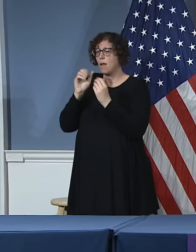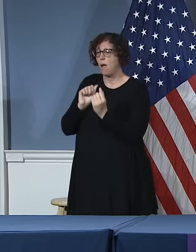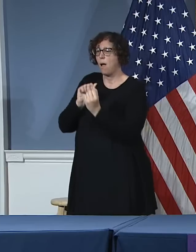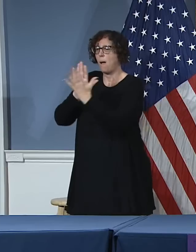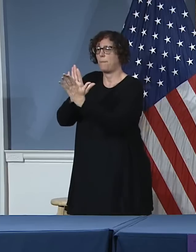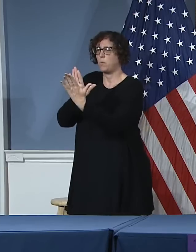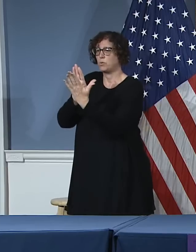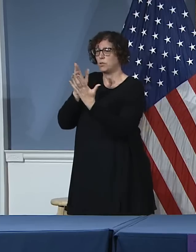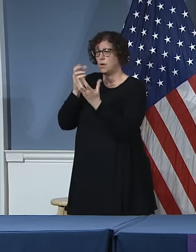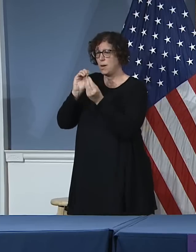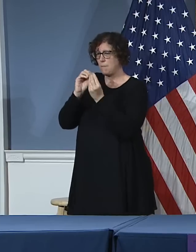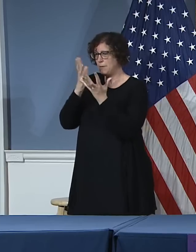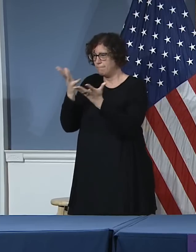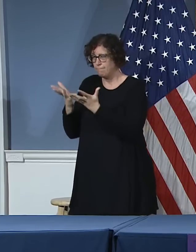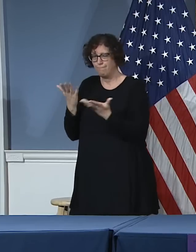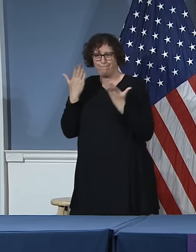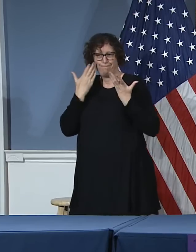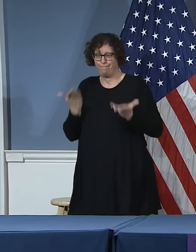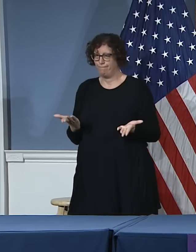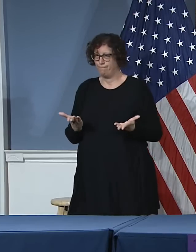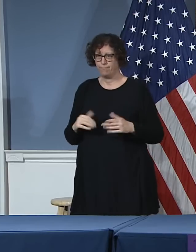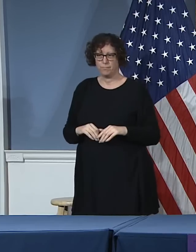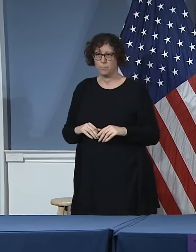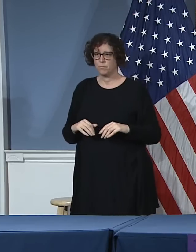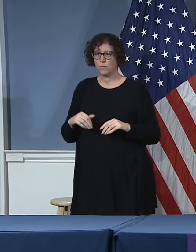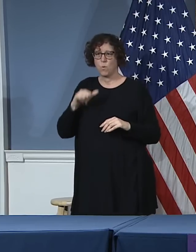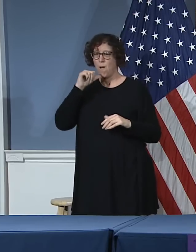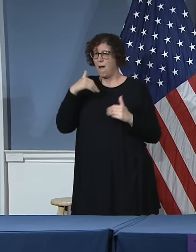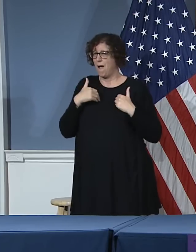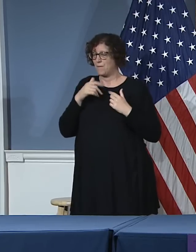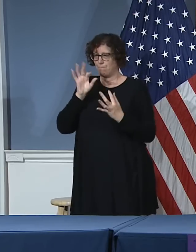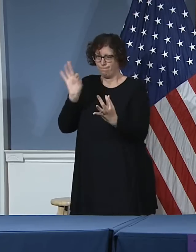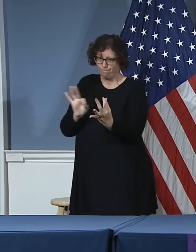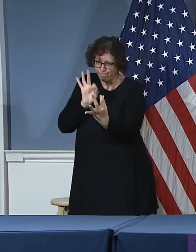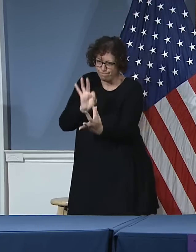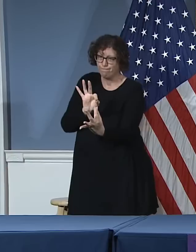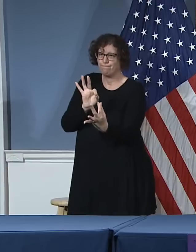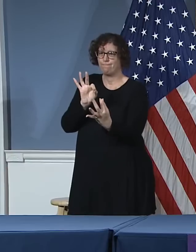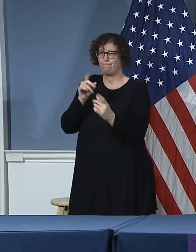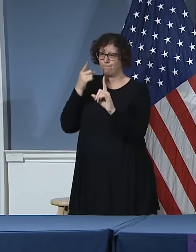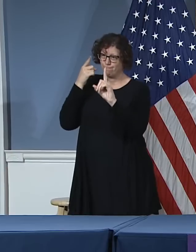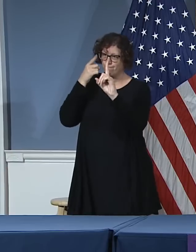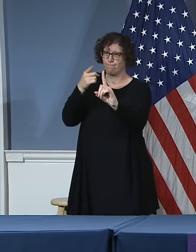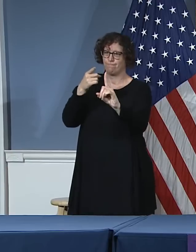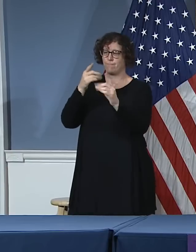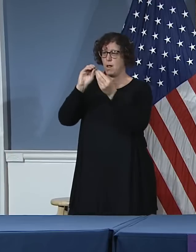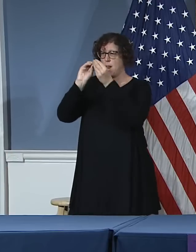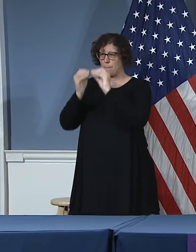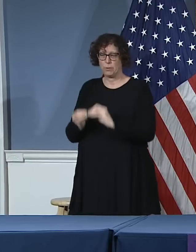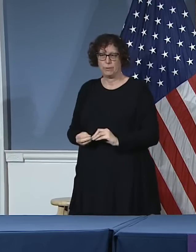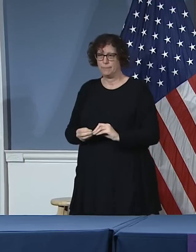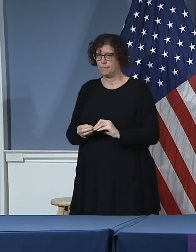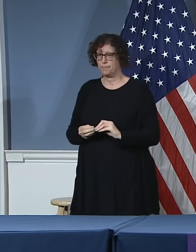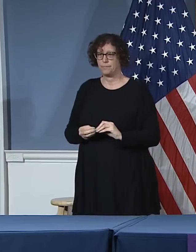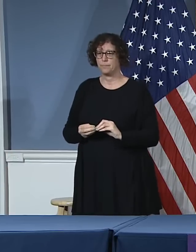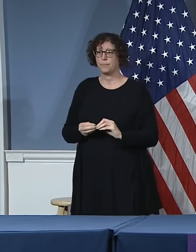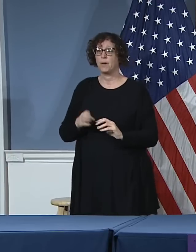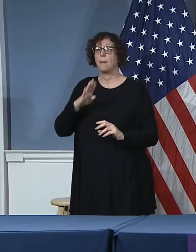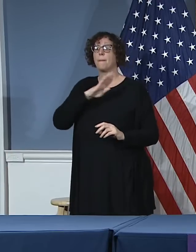out. There is not a perfect target number. The Board of Corrections letter gave